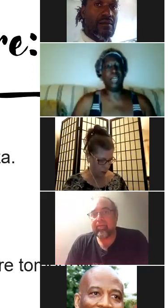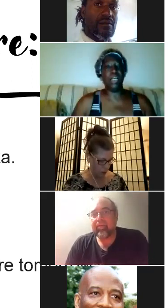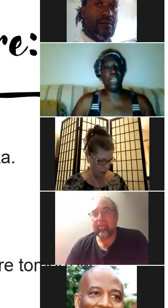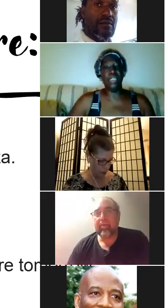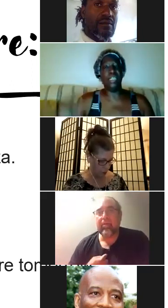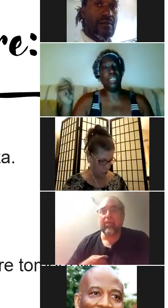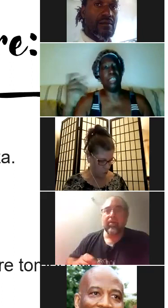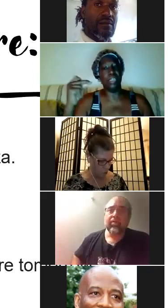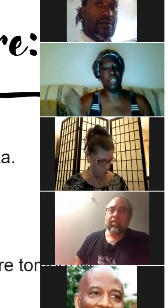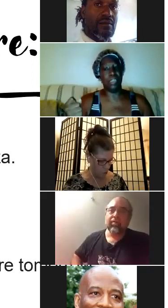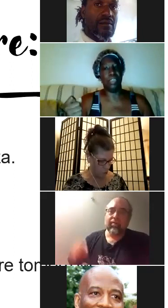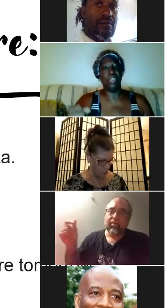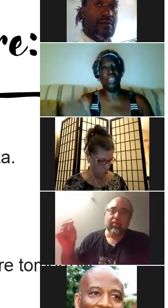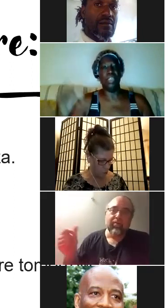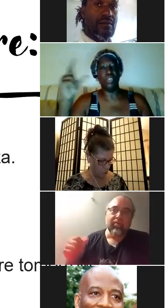My dog,